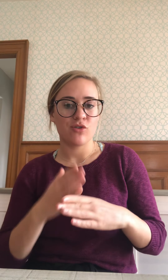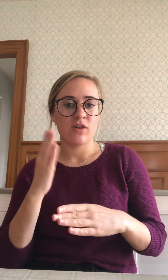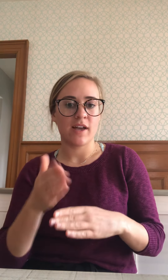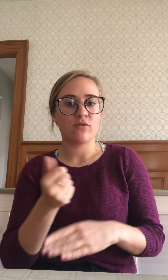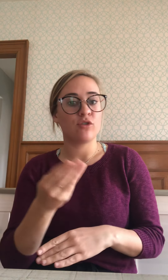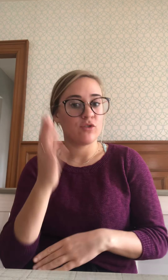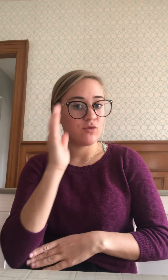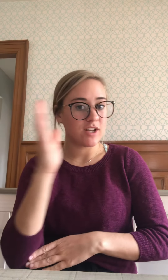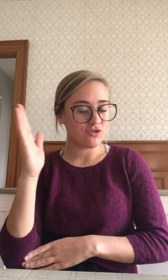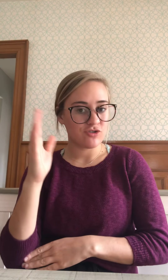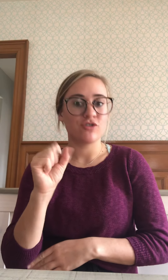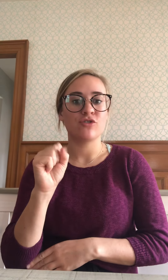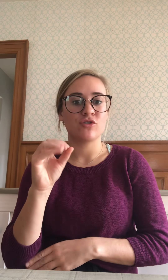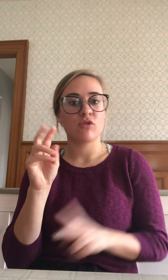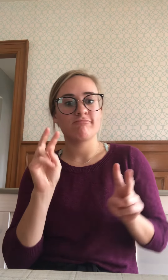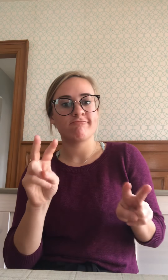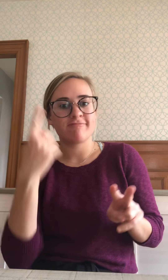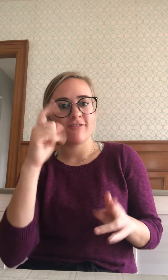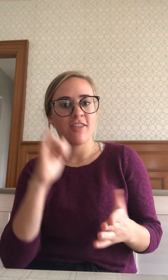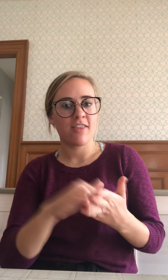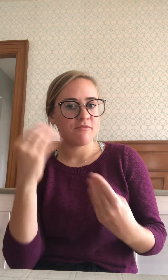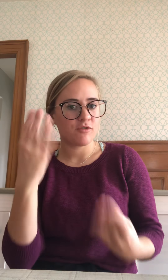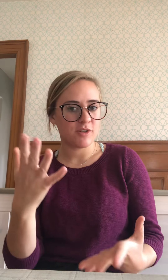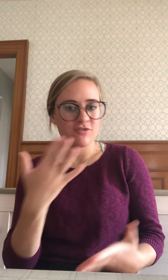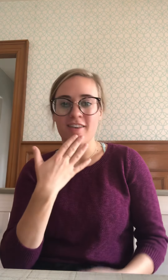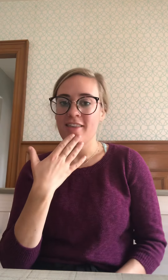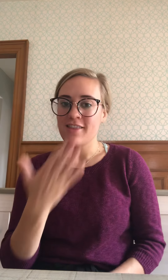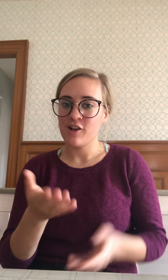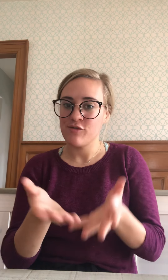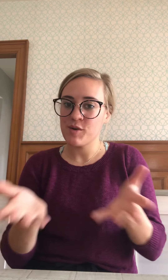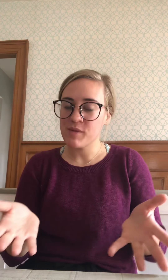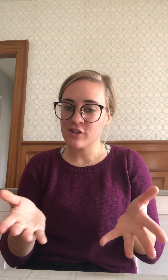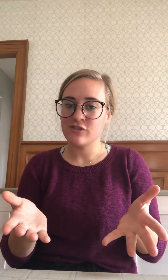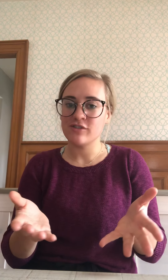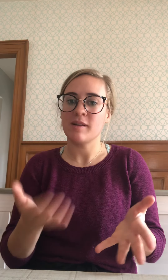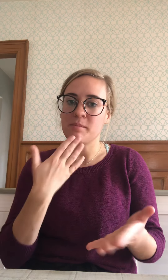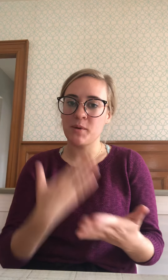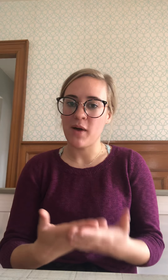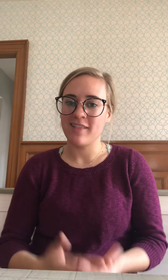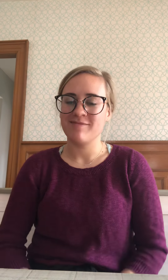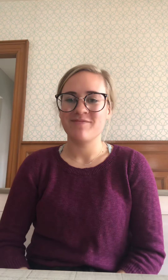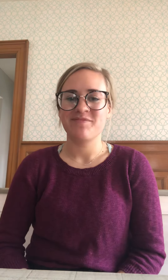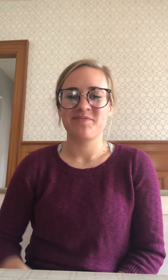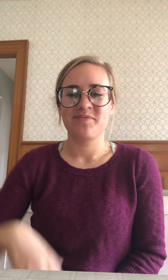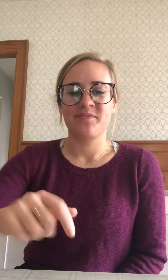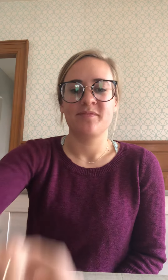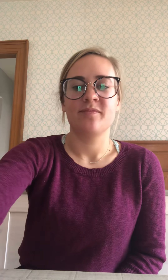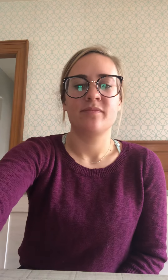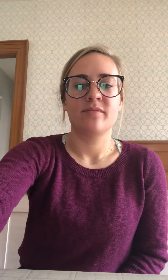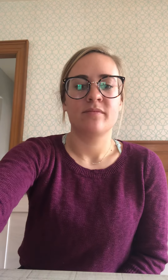lectures, so stay tuned for that information. Thank you very much and be well. Thus, I